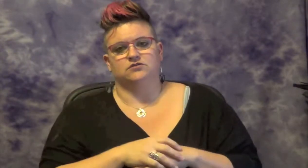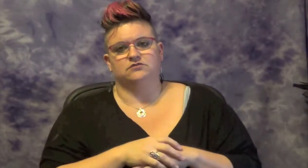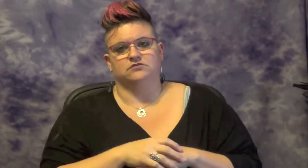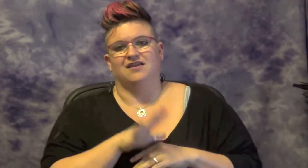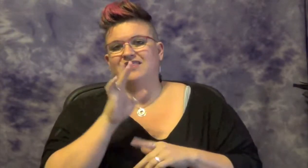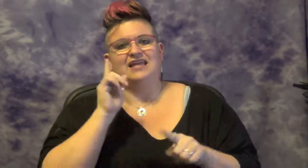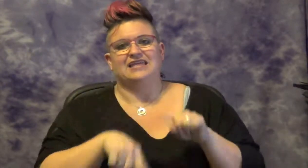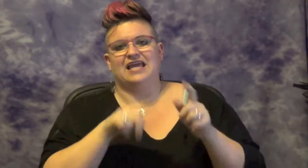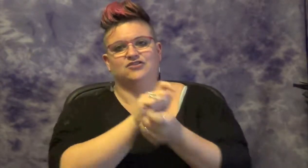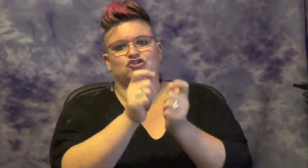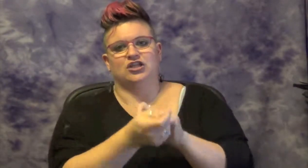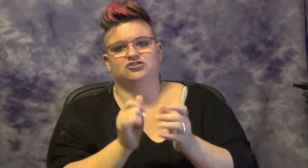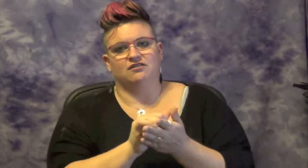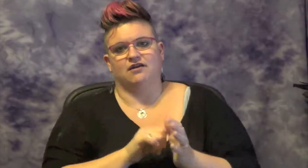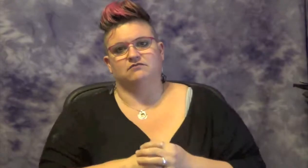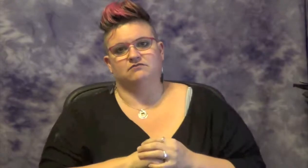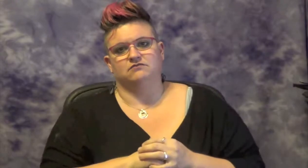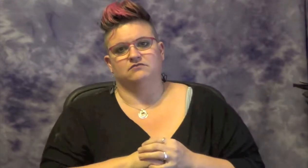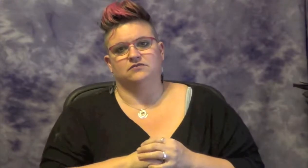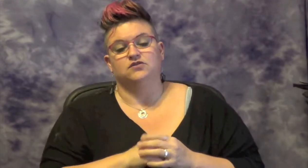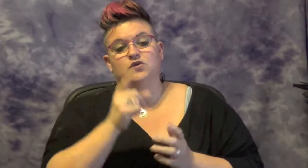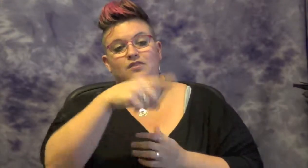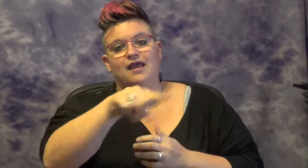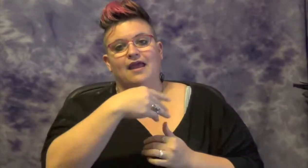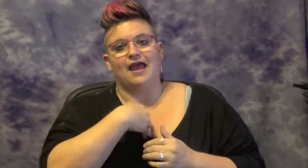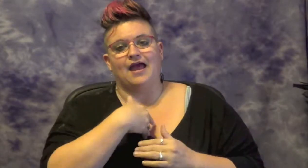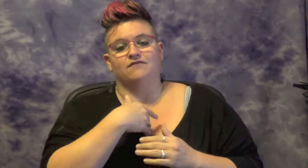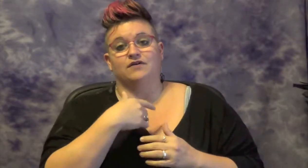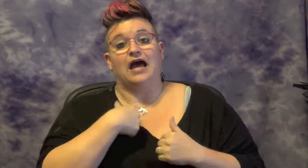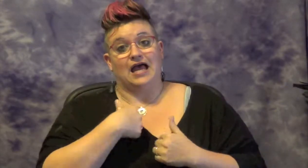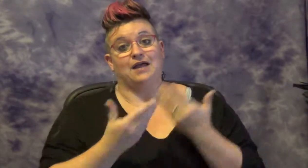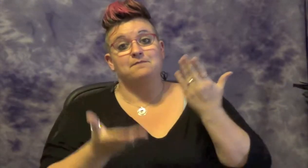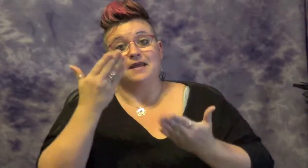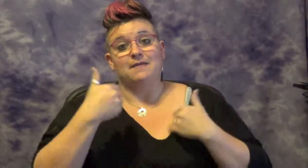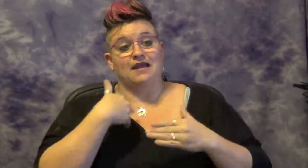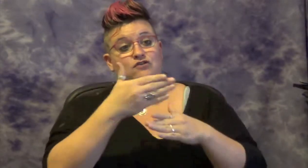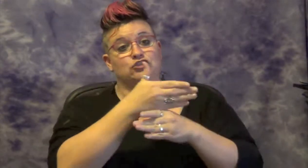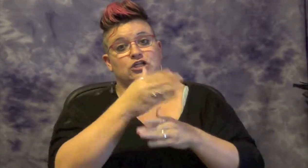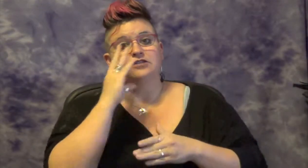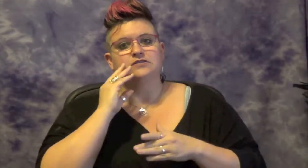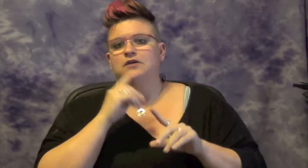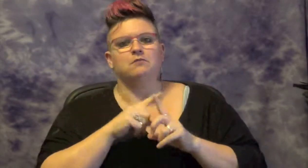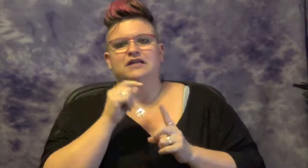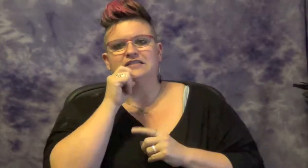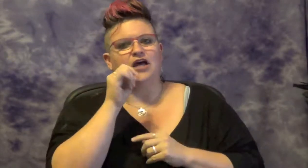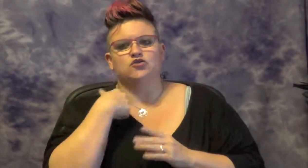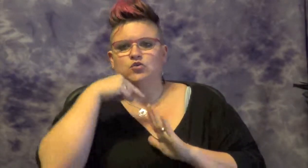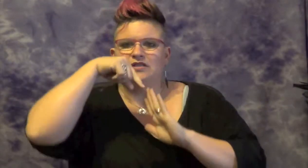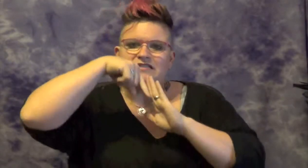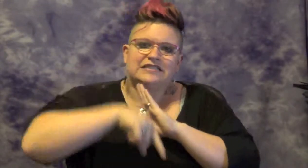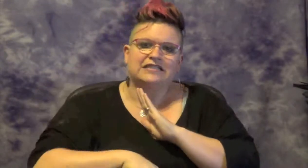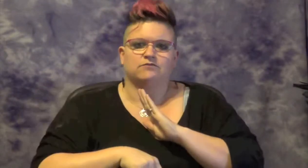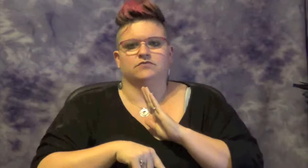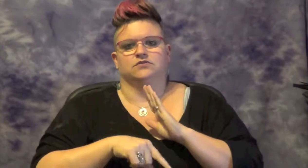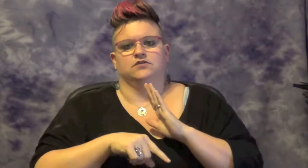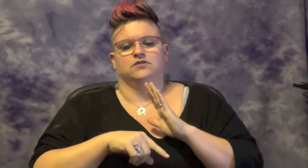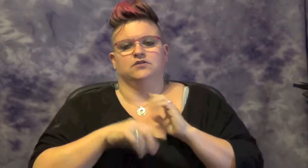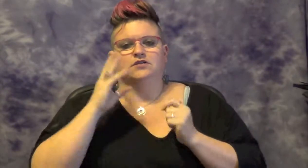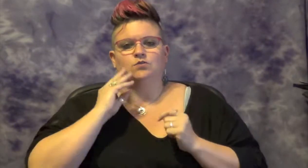as a black person every day. And we can't change that. I can maybe have a shared experience, but I